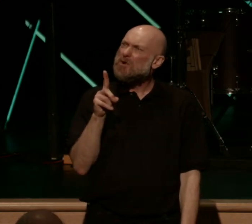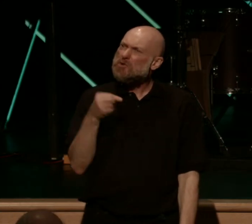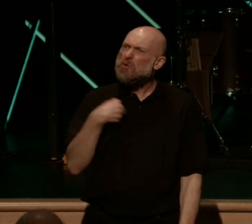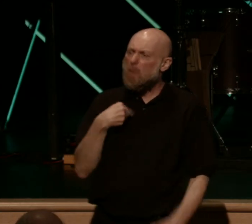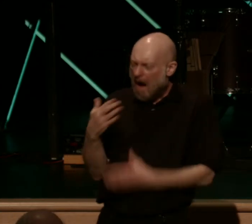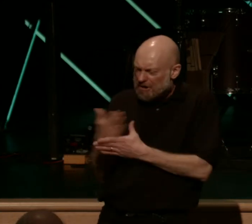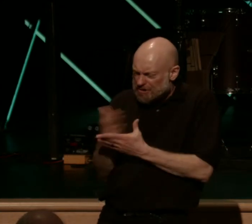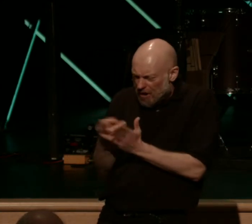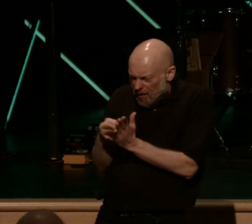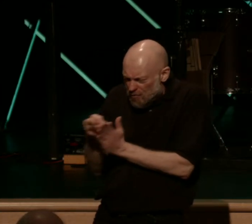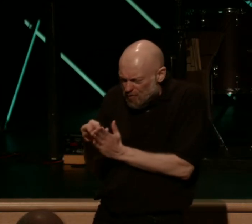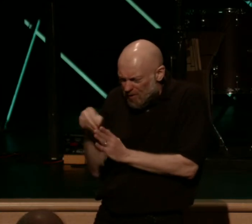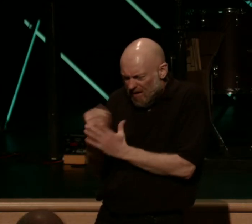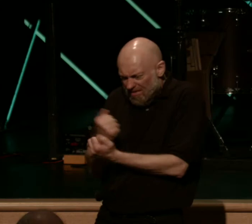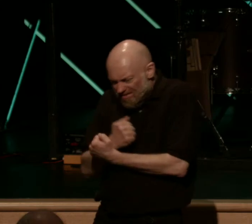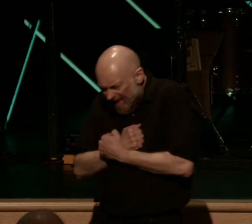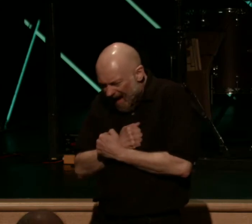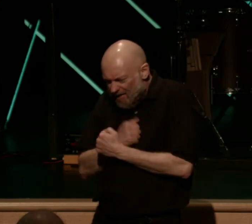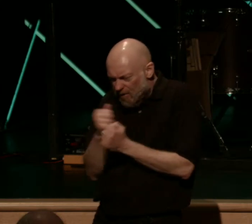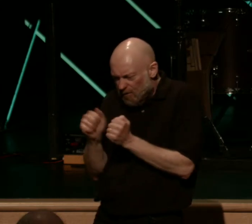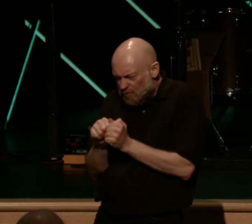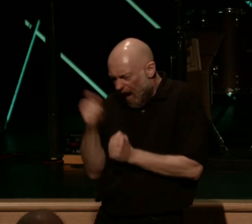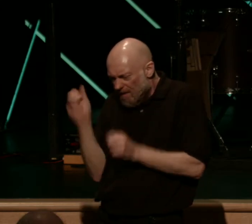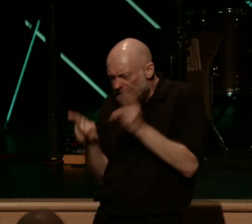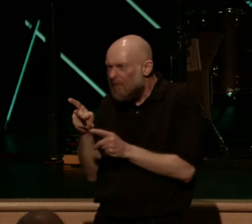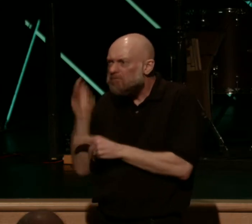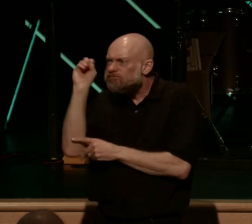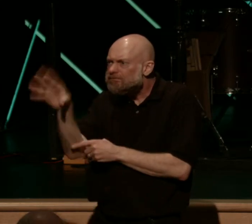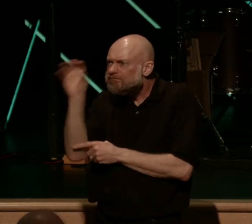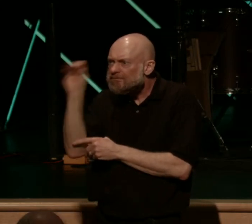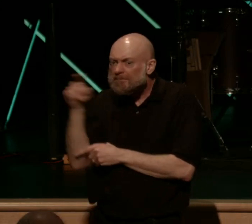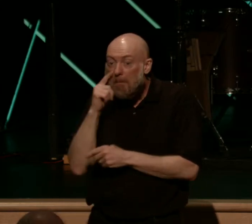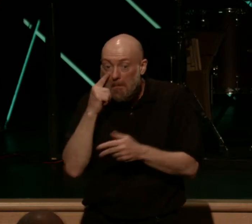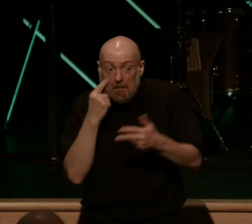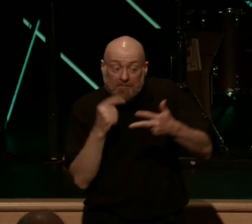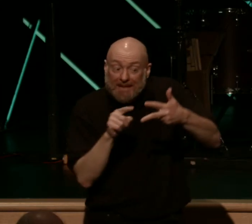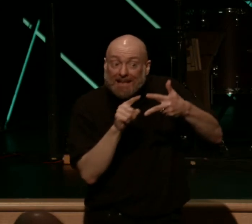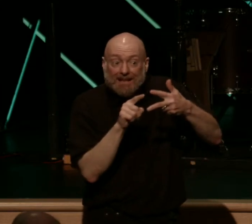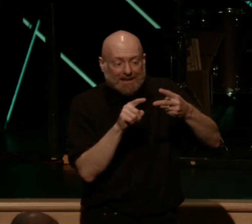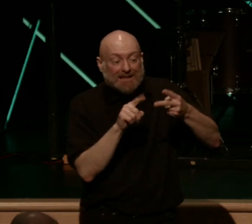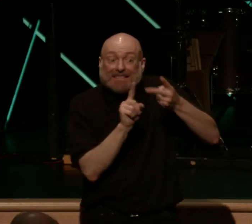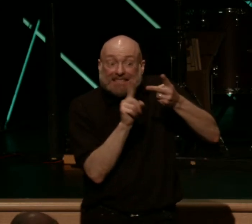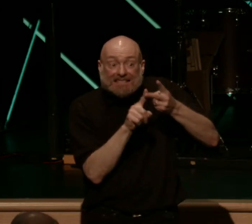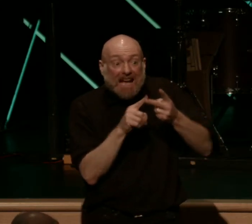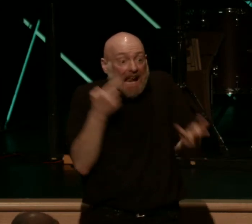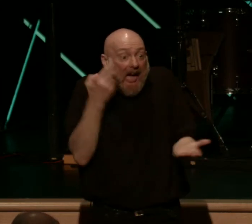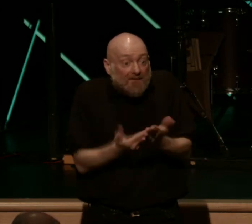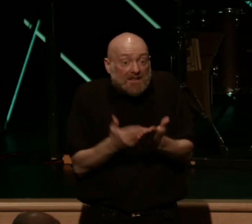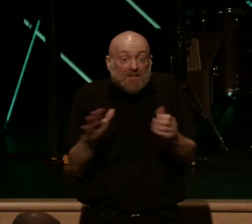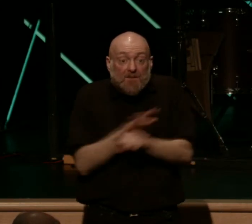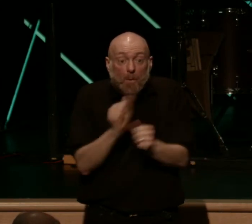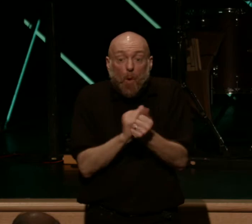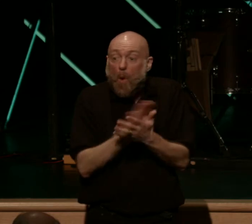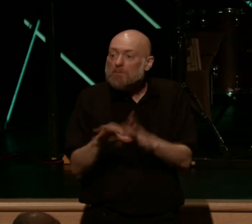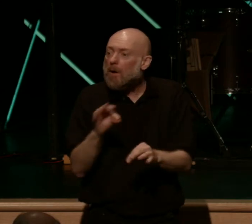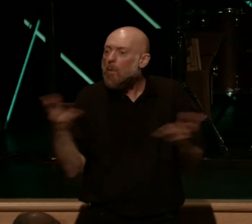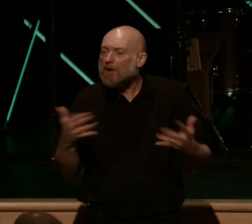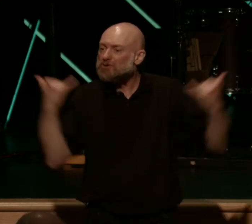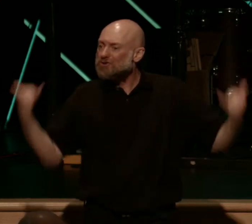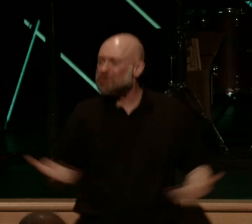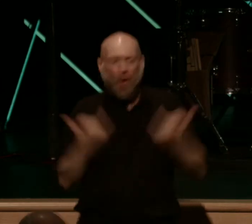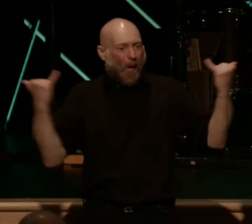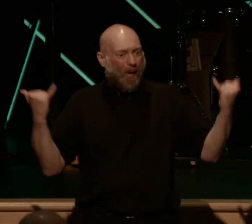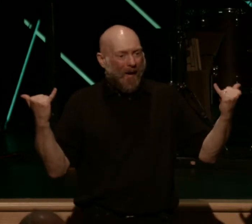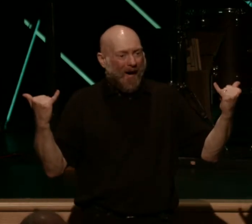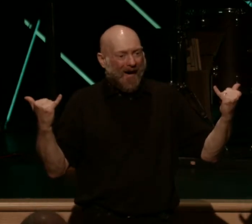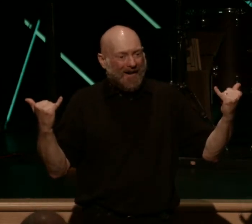the truth in love to others? Here's the second evidence that we are filled with the Spirit. It's joy. It's joy.